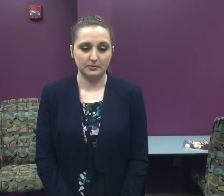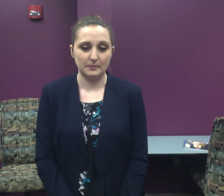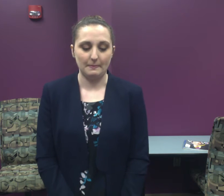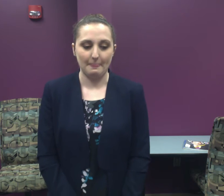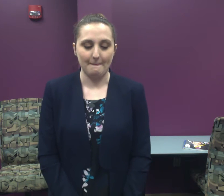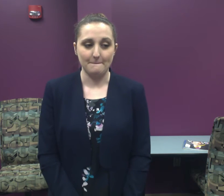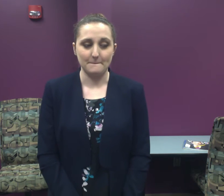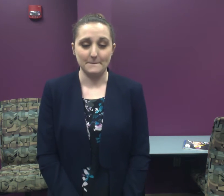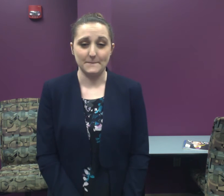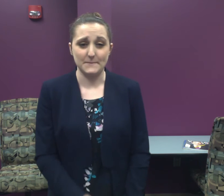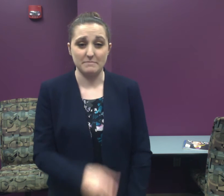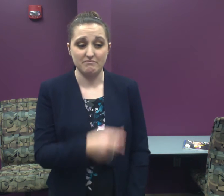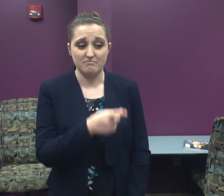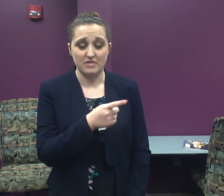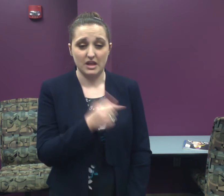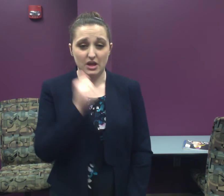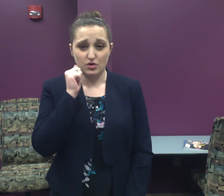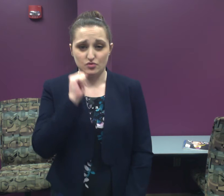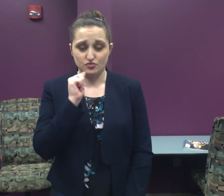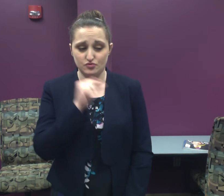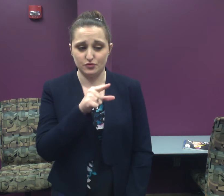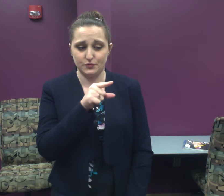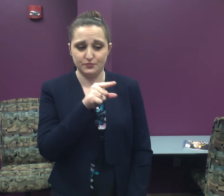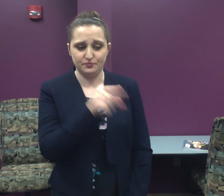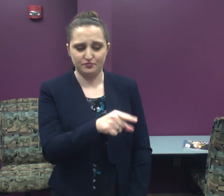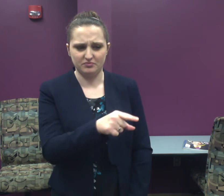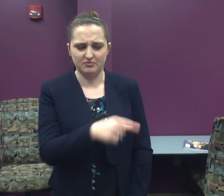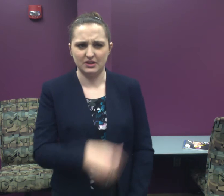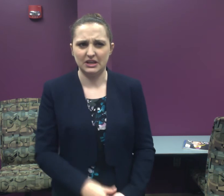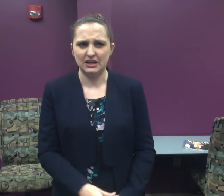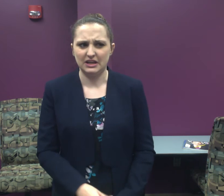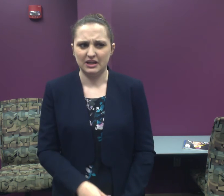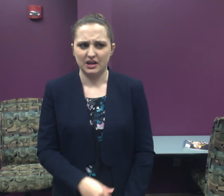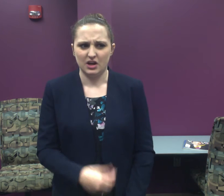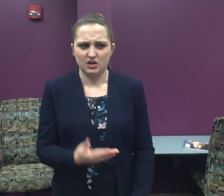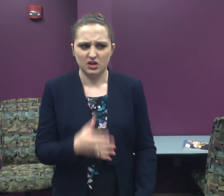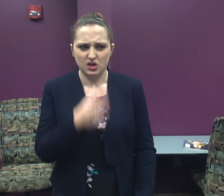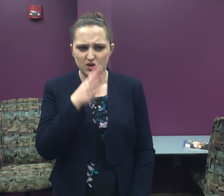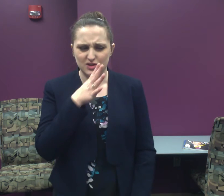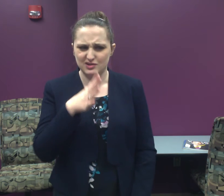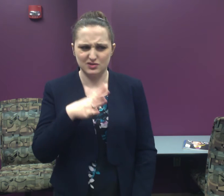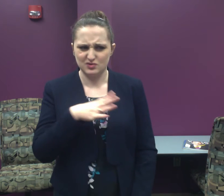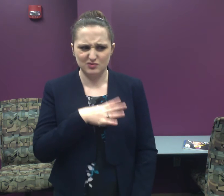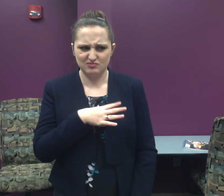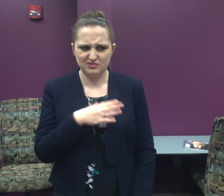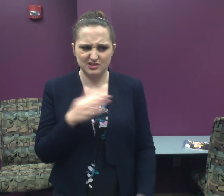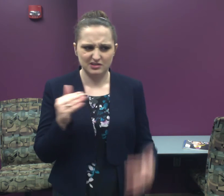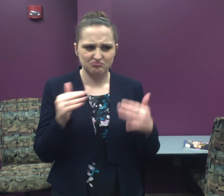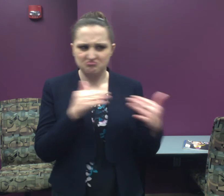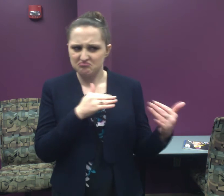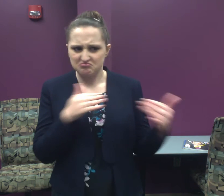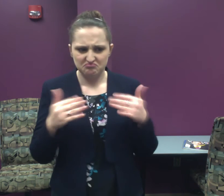So, weren't there women fighting too? The question was, weren't there more women fighting too?